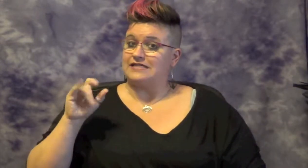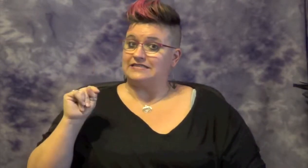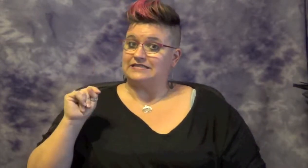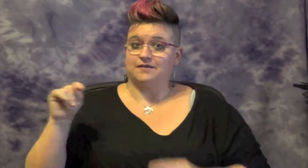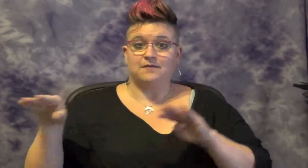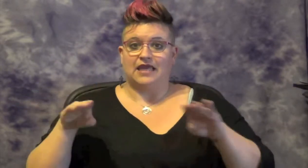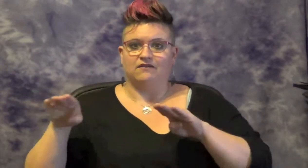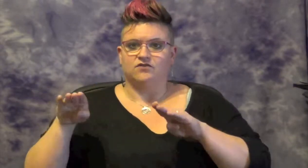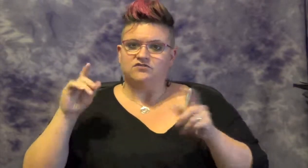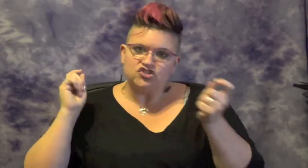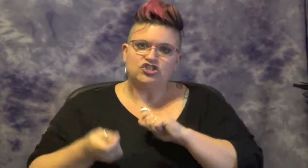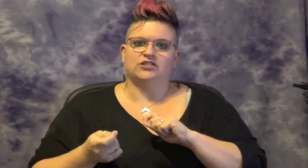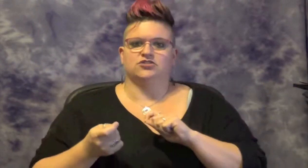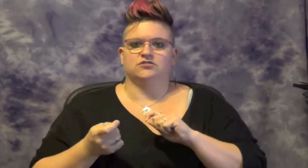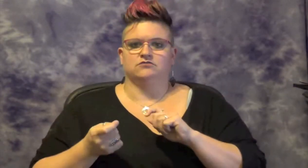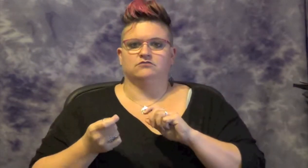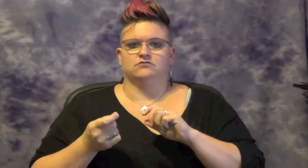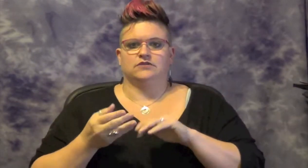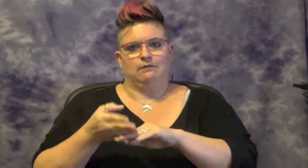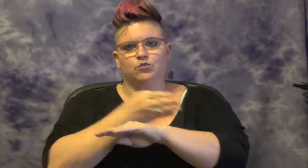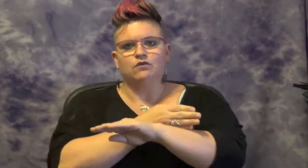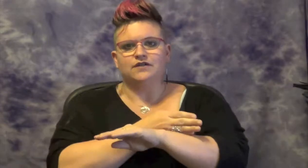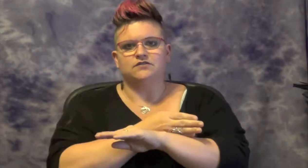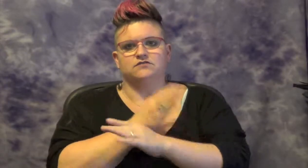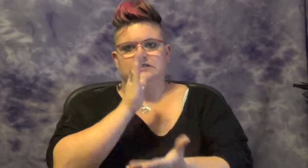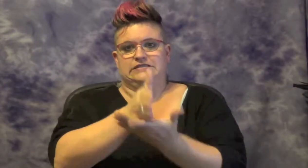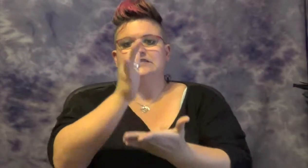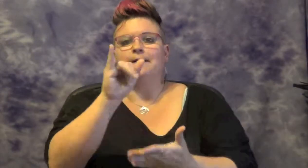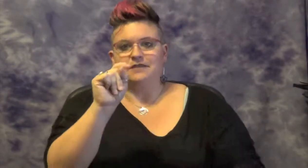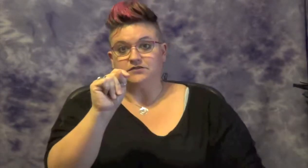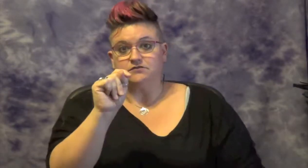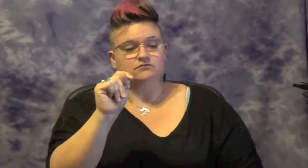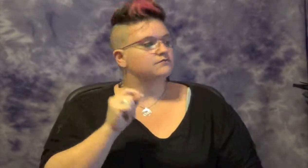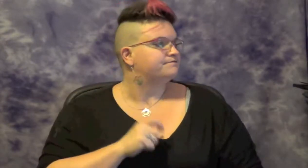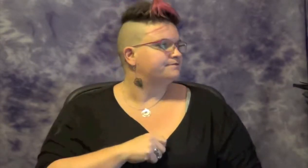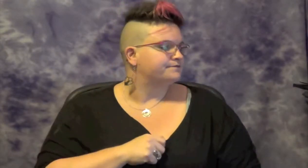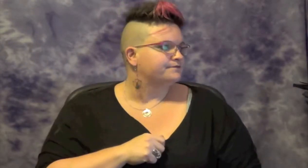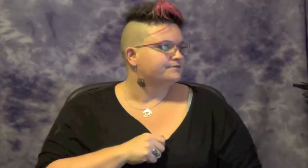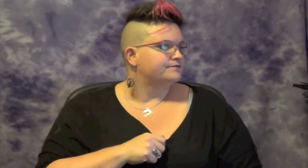Maybe if you had some oddest behavior, change it, stop it.